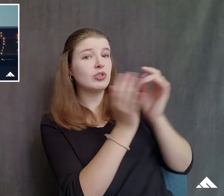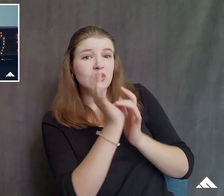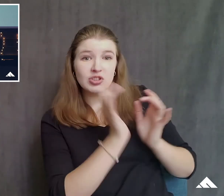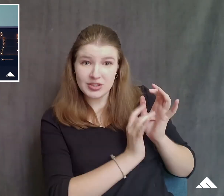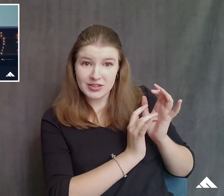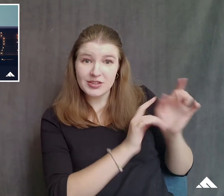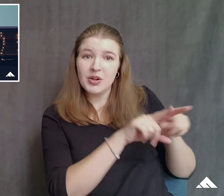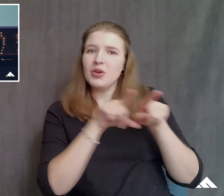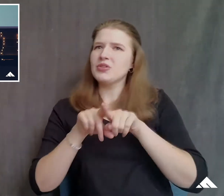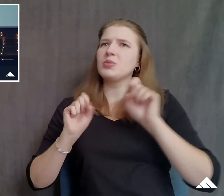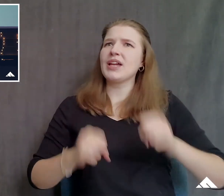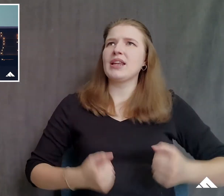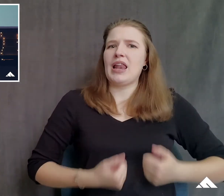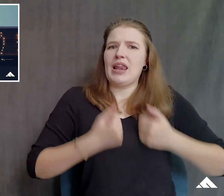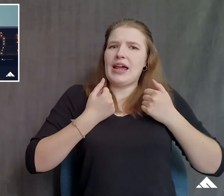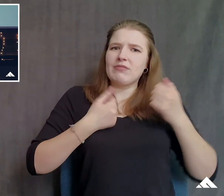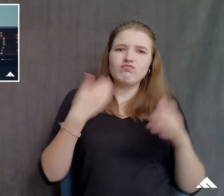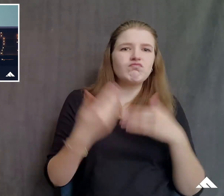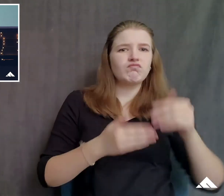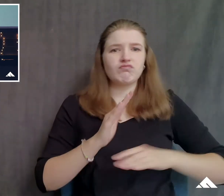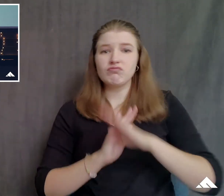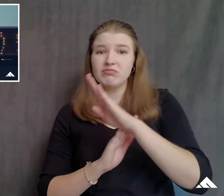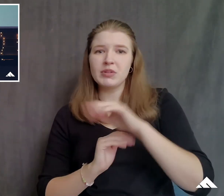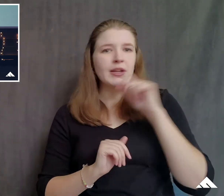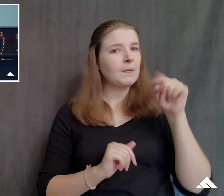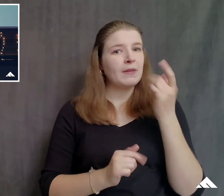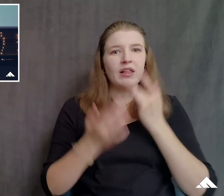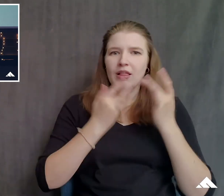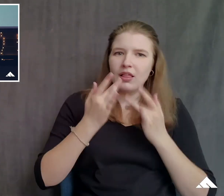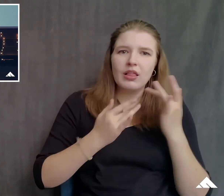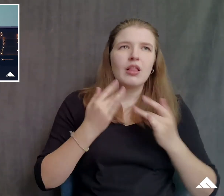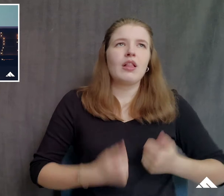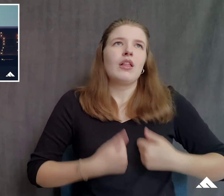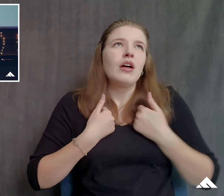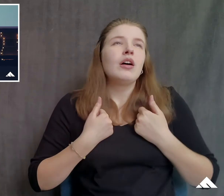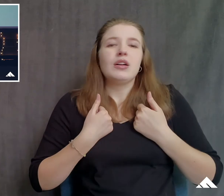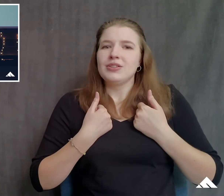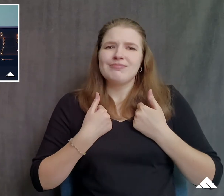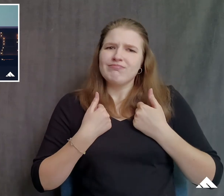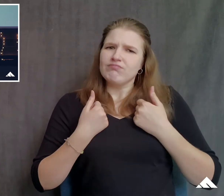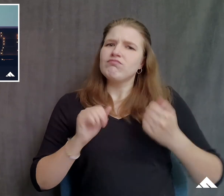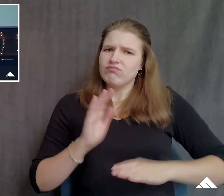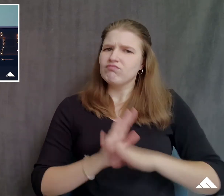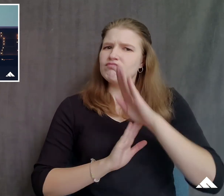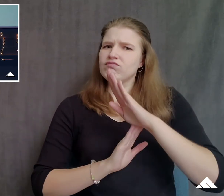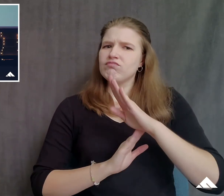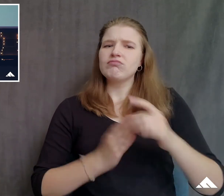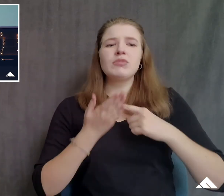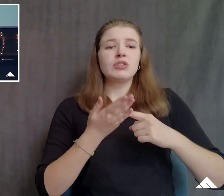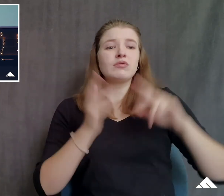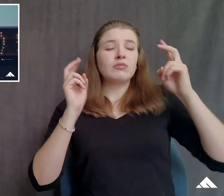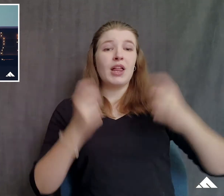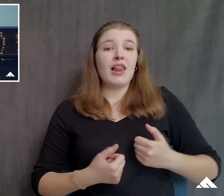to thrive in life, not just survive, but thrive. We've been talking about these choices, life's healing choices. This